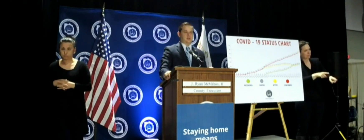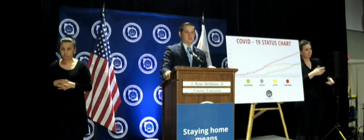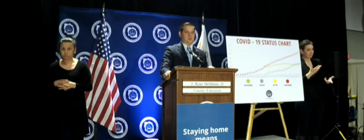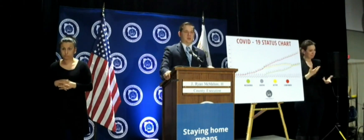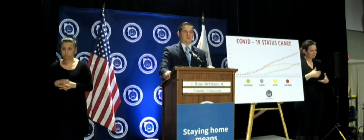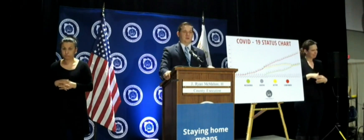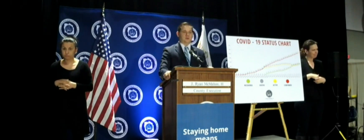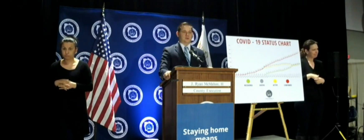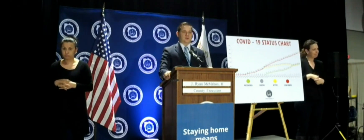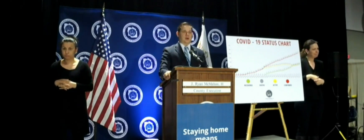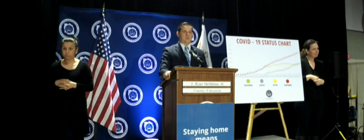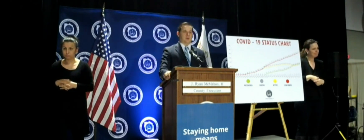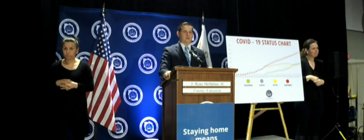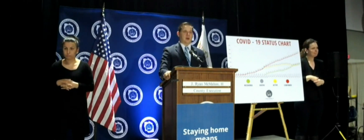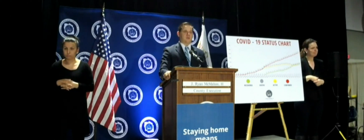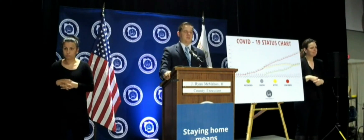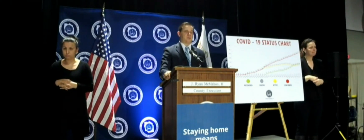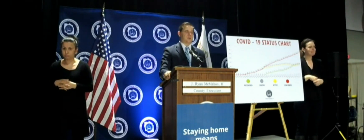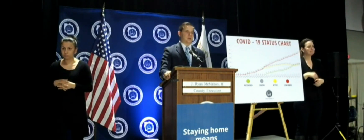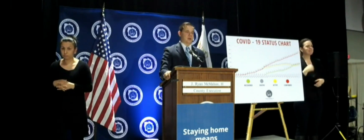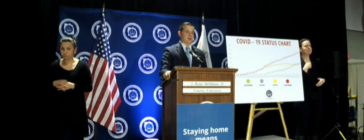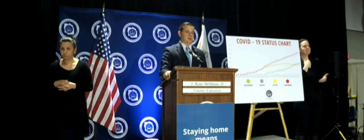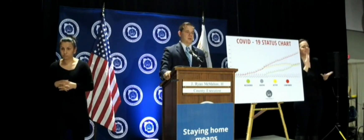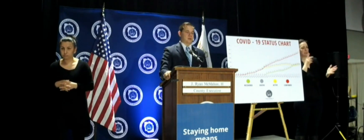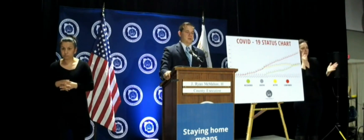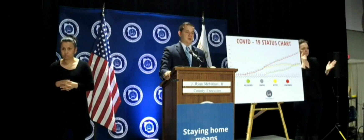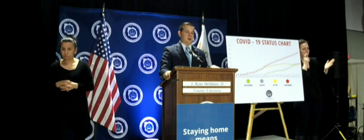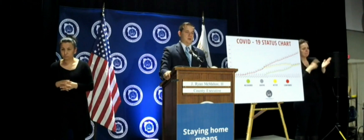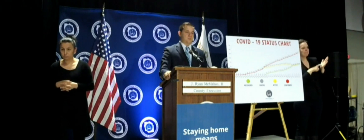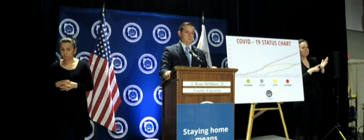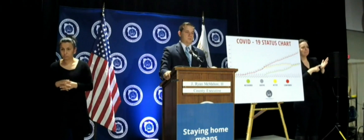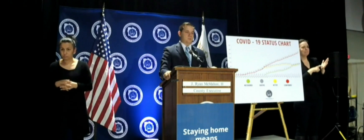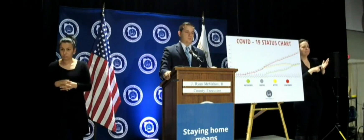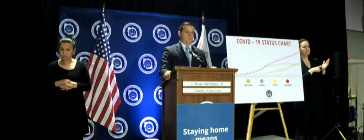I saw some of the governor's press conference, and